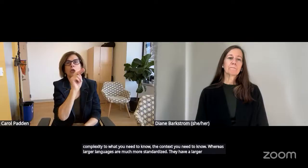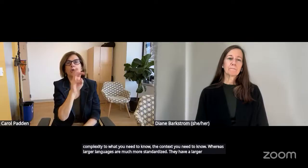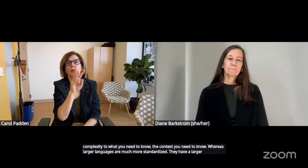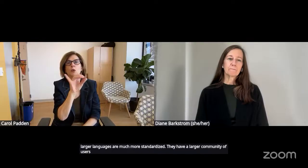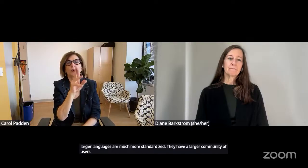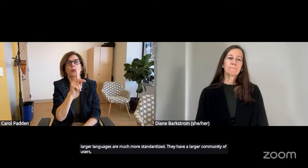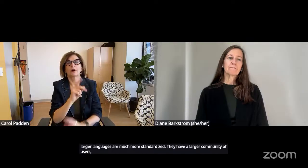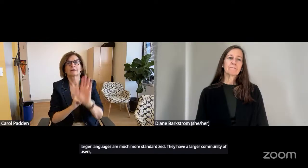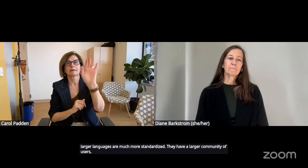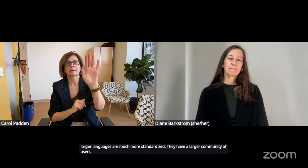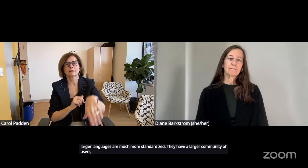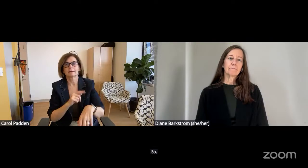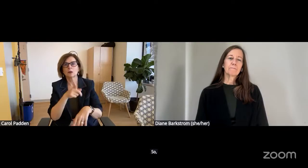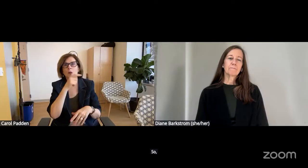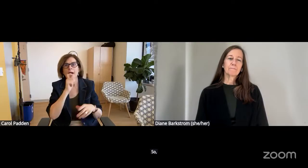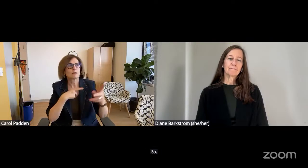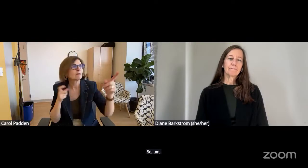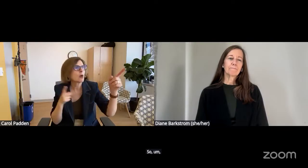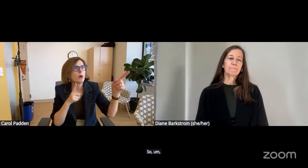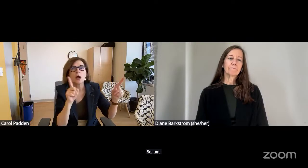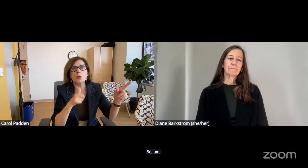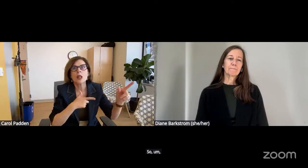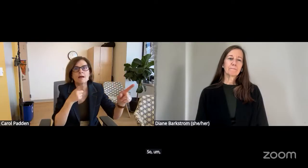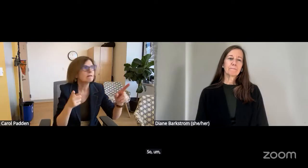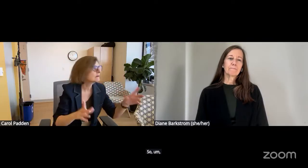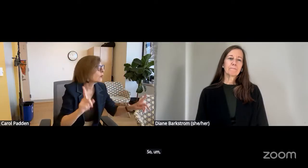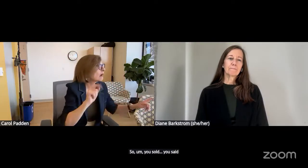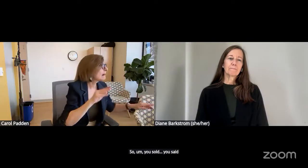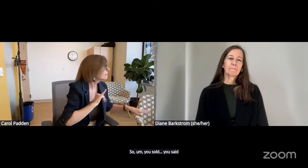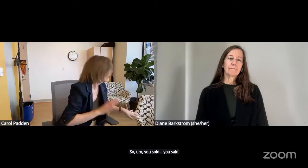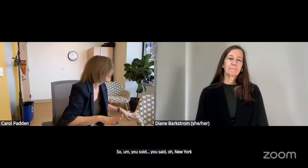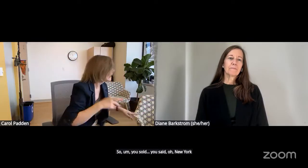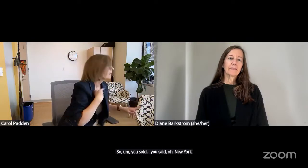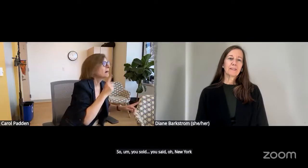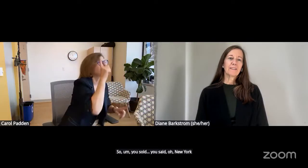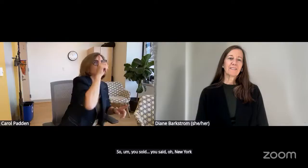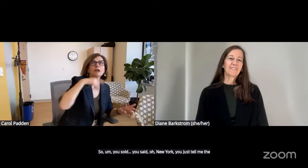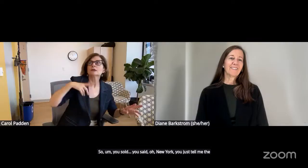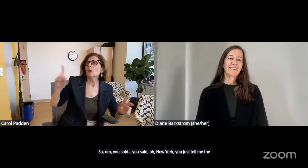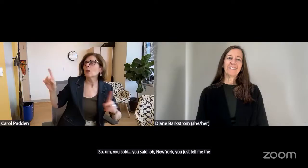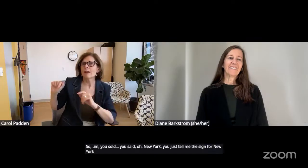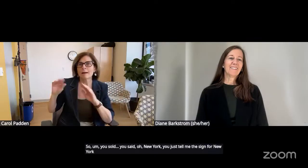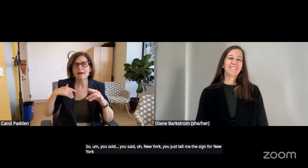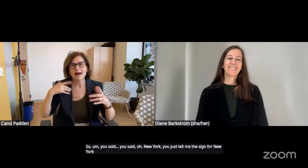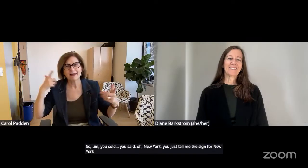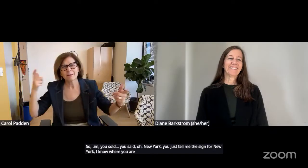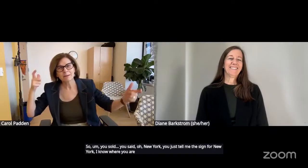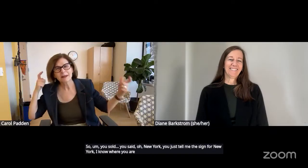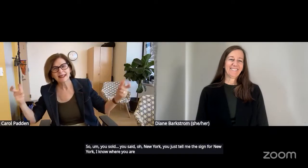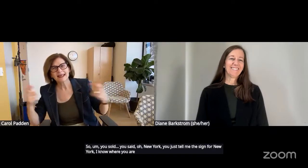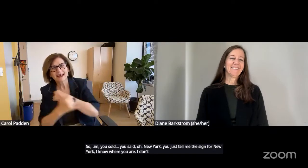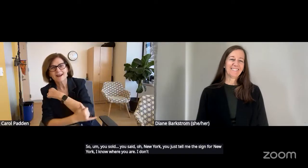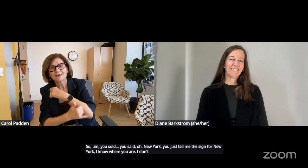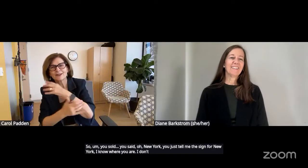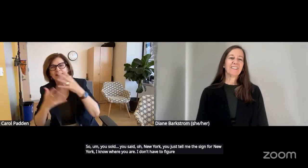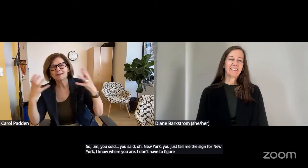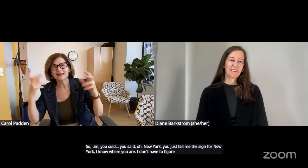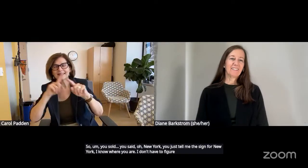users. So you said, oh, New York. You just tell me the sign for New York. I know where you are. I don't have to figure out